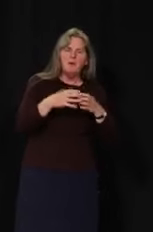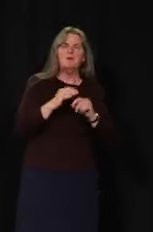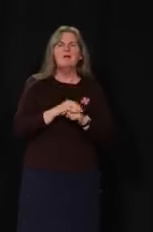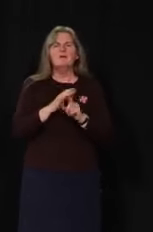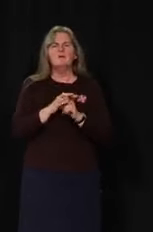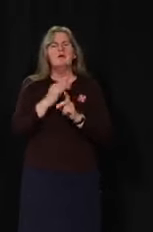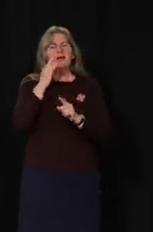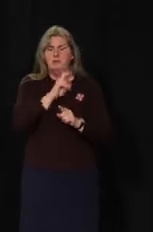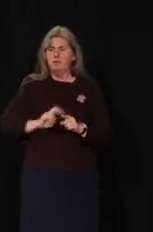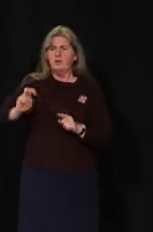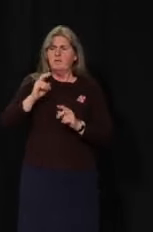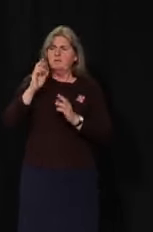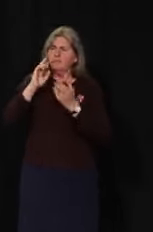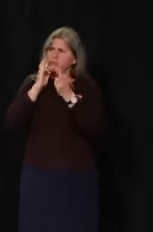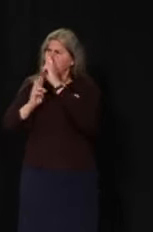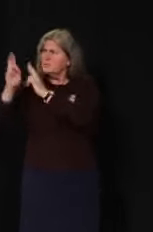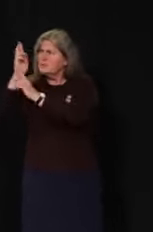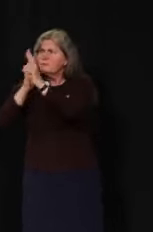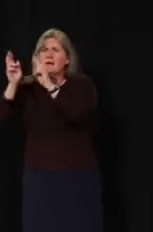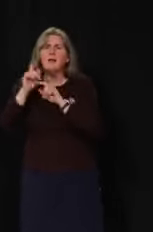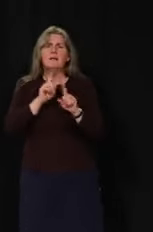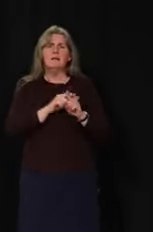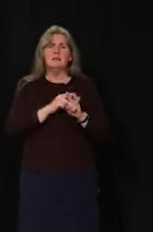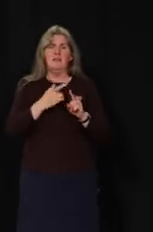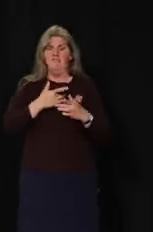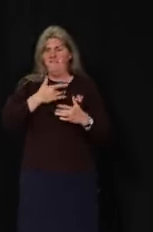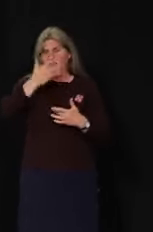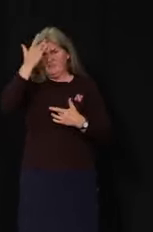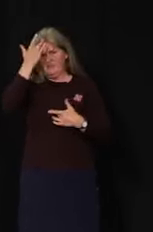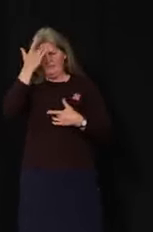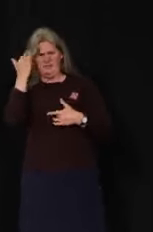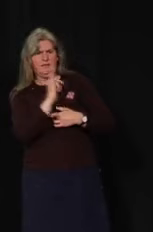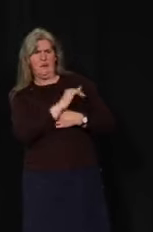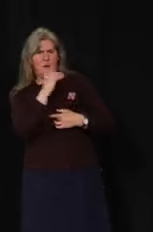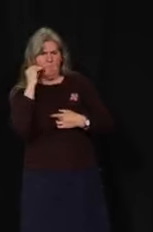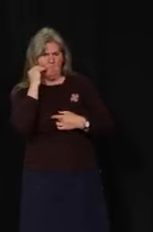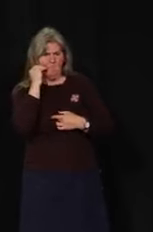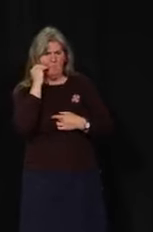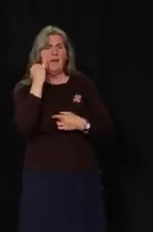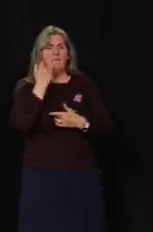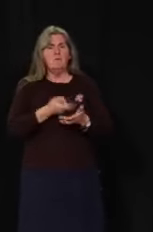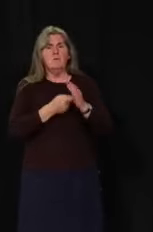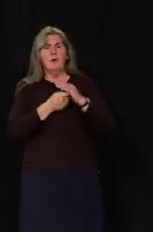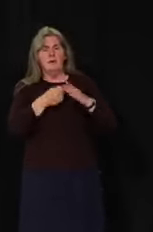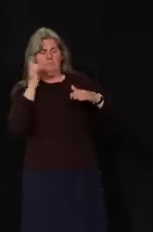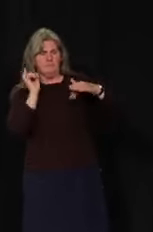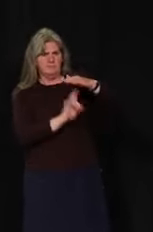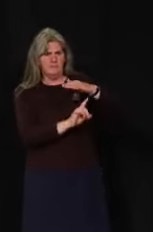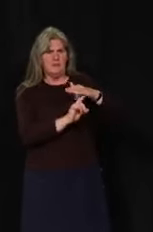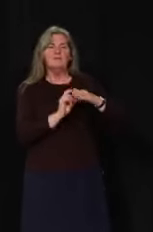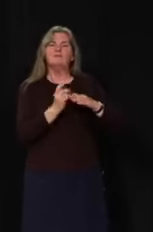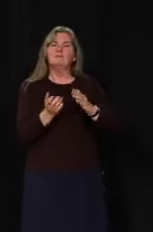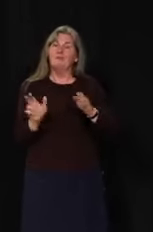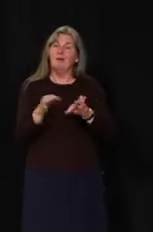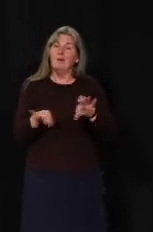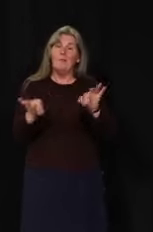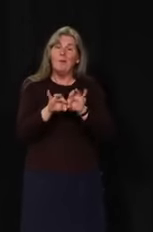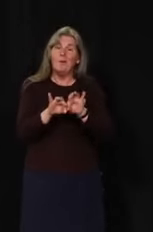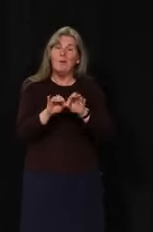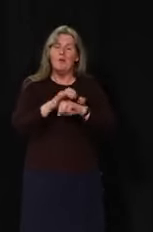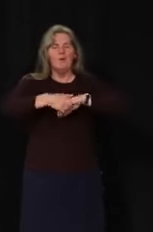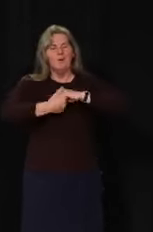when traveling. Stay at home if you're not well. Self-isolate if you're required. And most importantly, wash your hands.